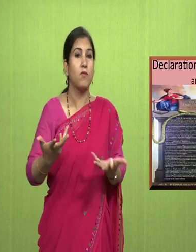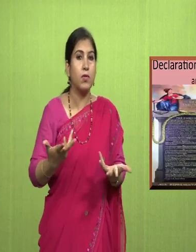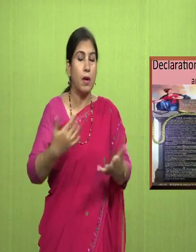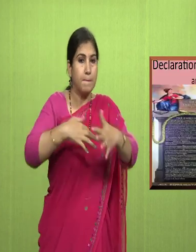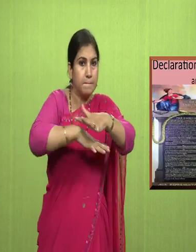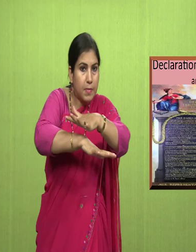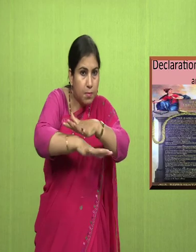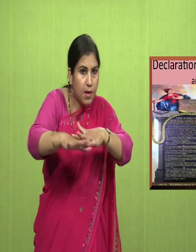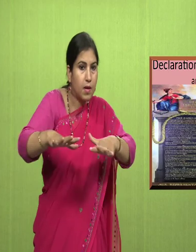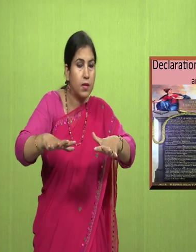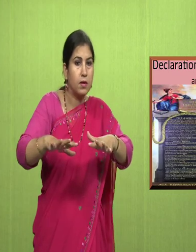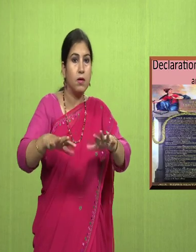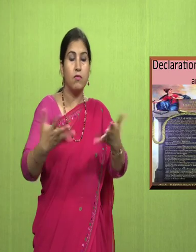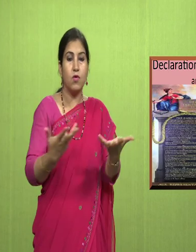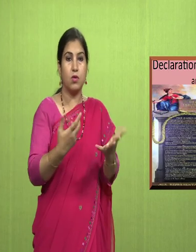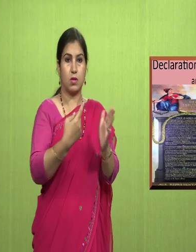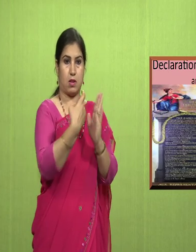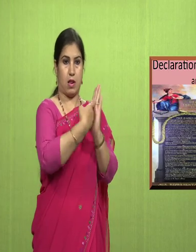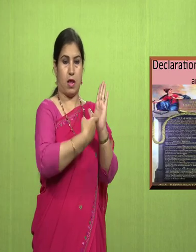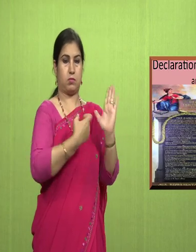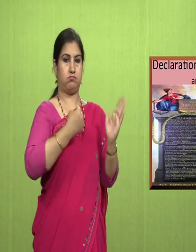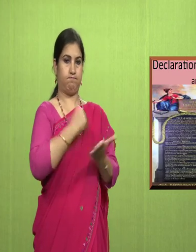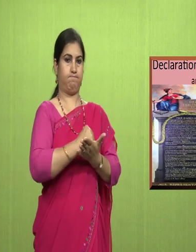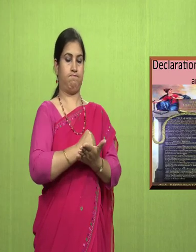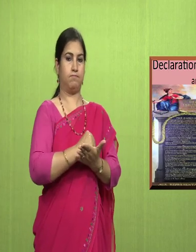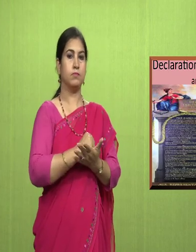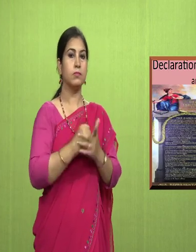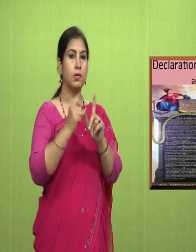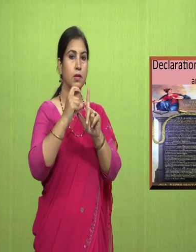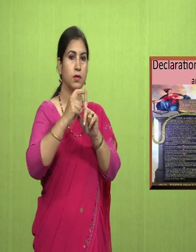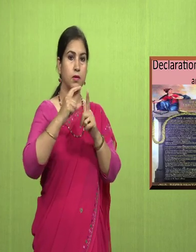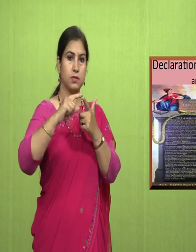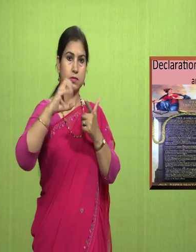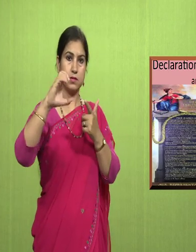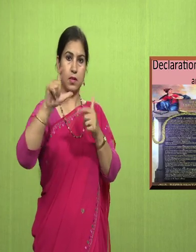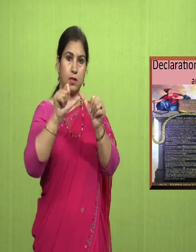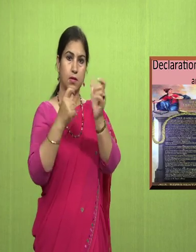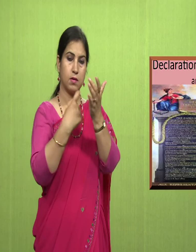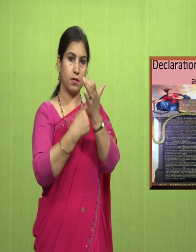preparing the Declaration of the Rights of Man and Citizen.